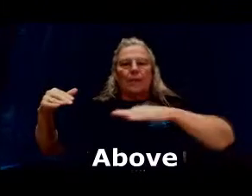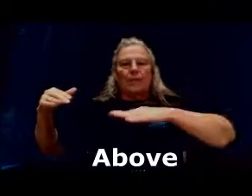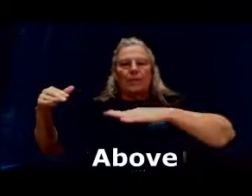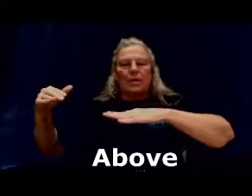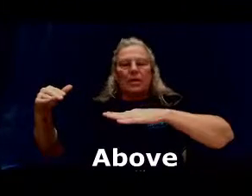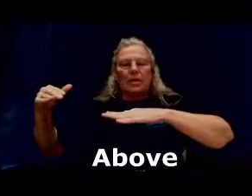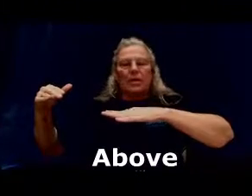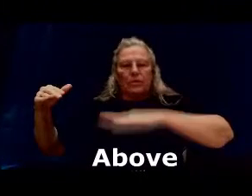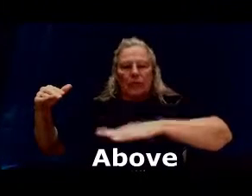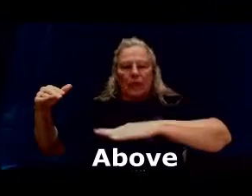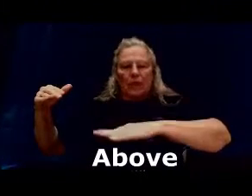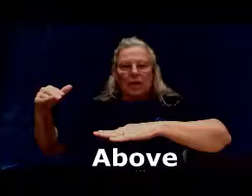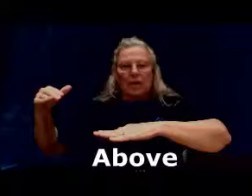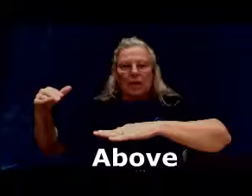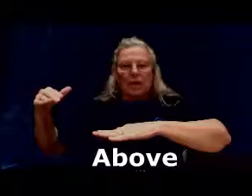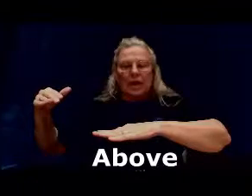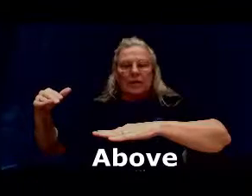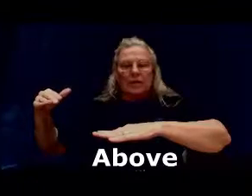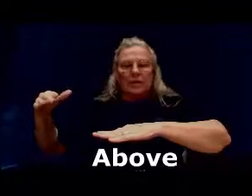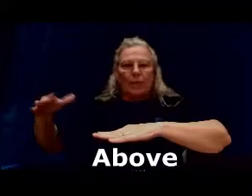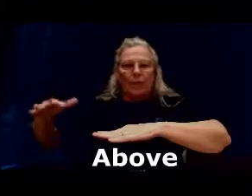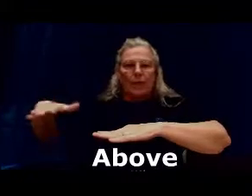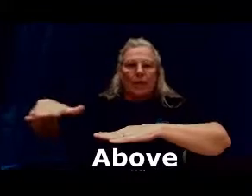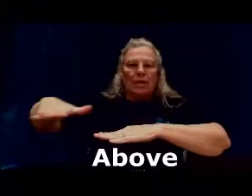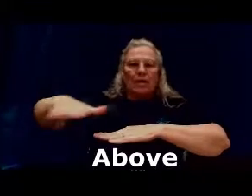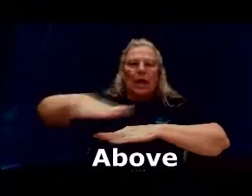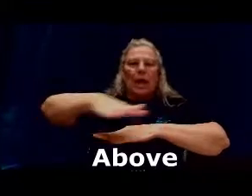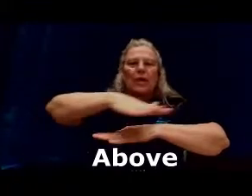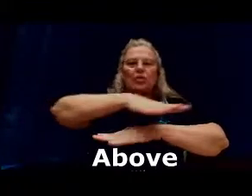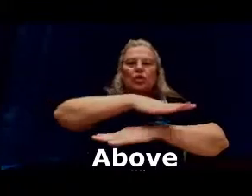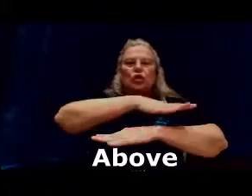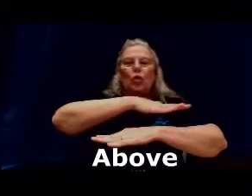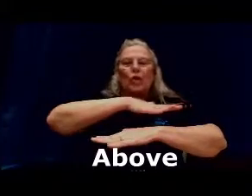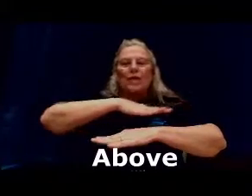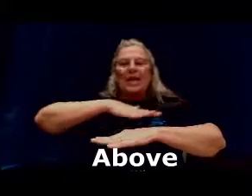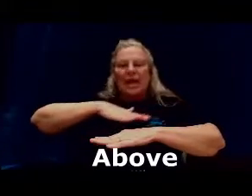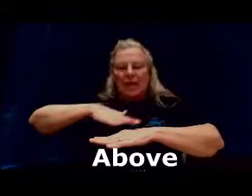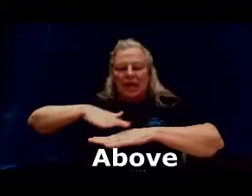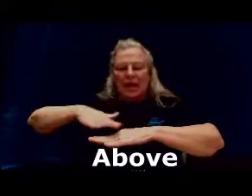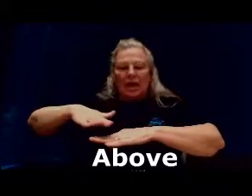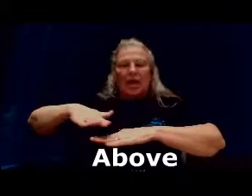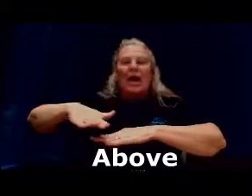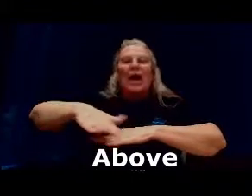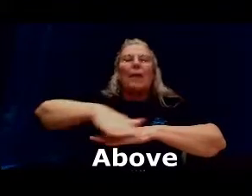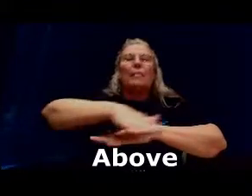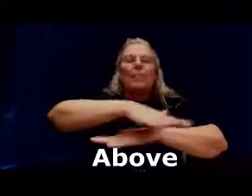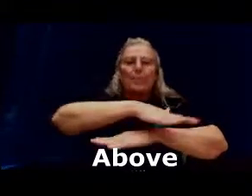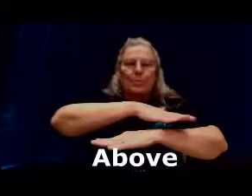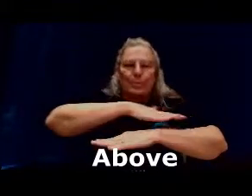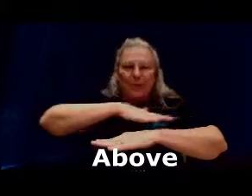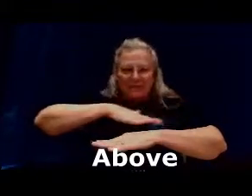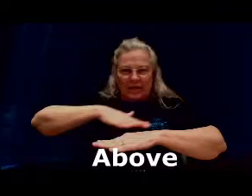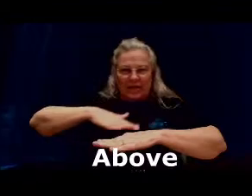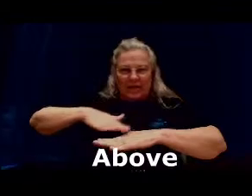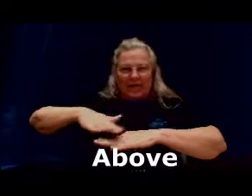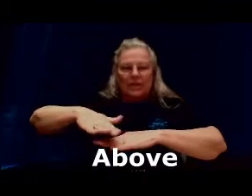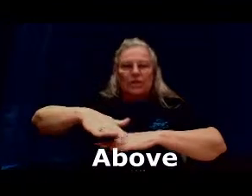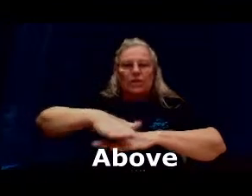Above, your non-dominant hand, palm down, and you're showing the area above it in a